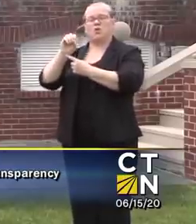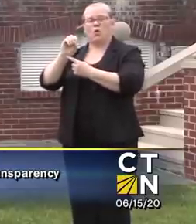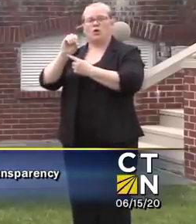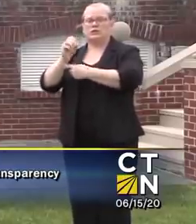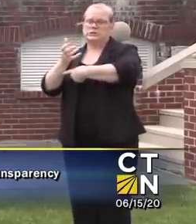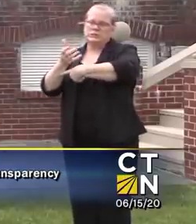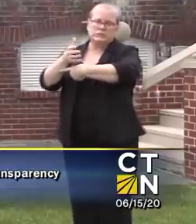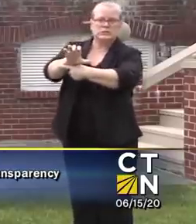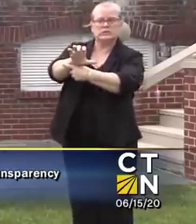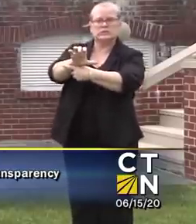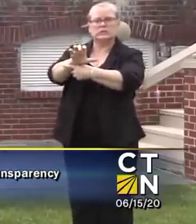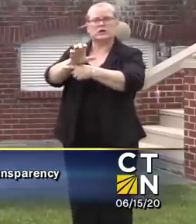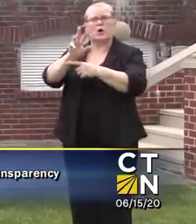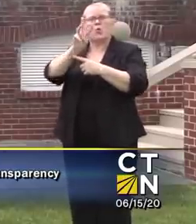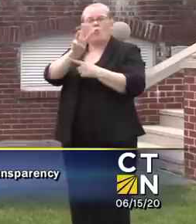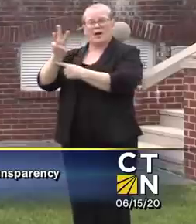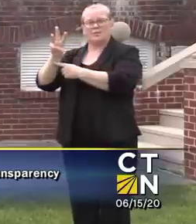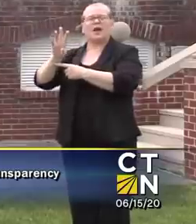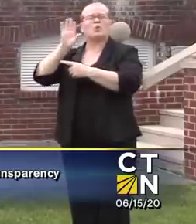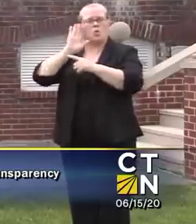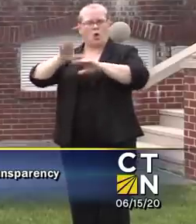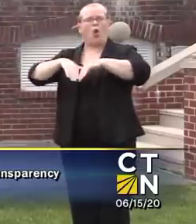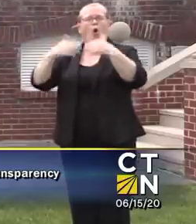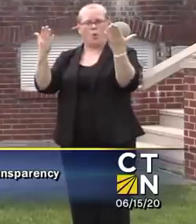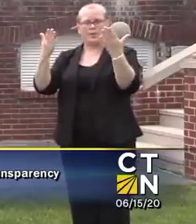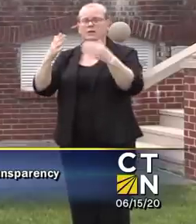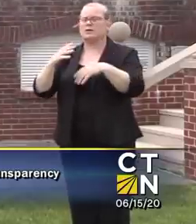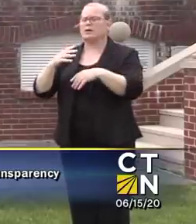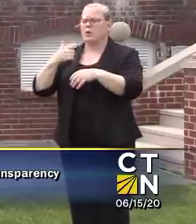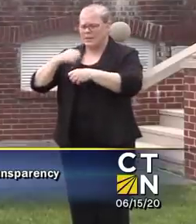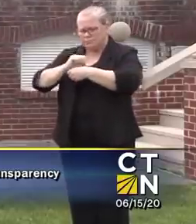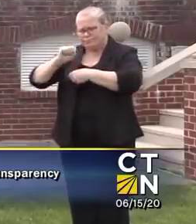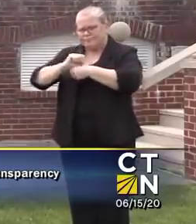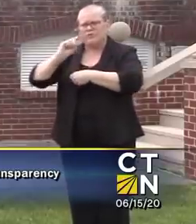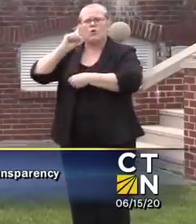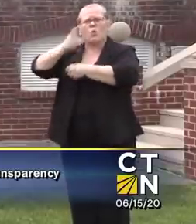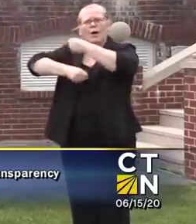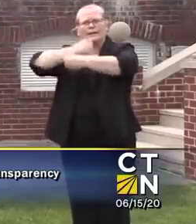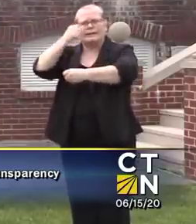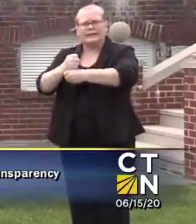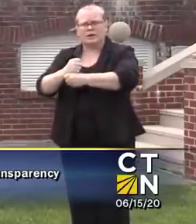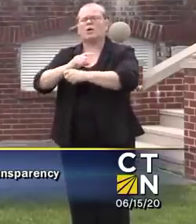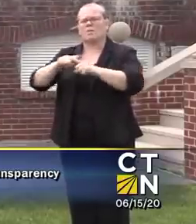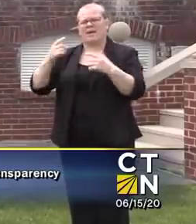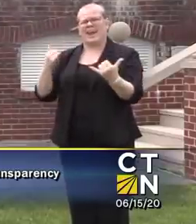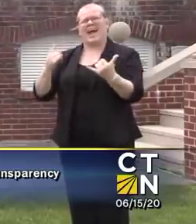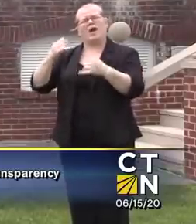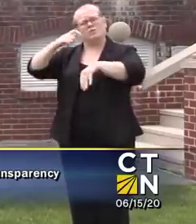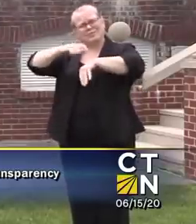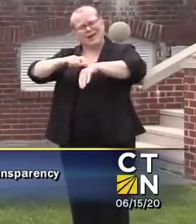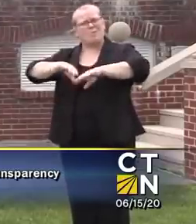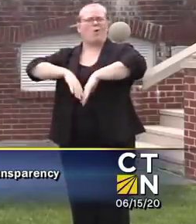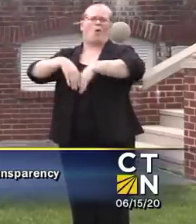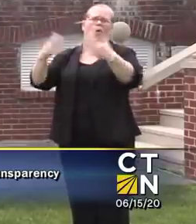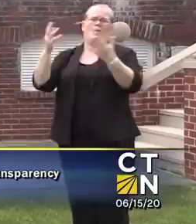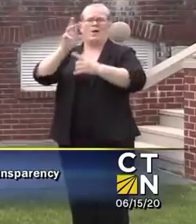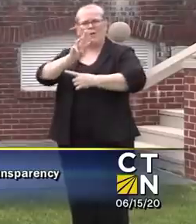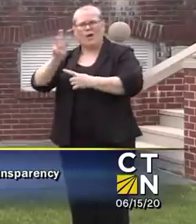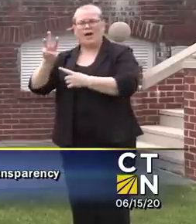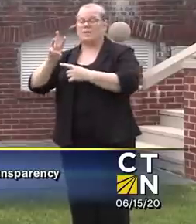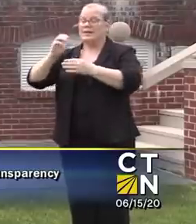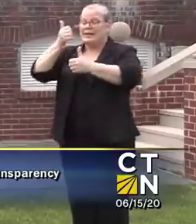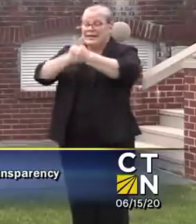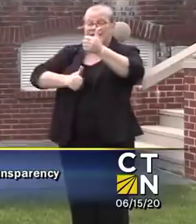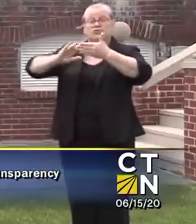is the time to release it. I want you to know town by town, based on gender, based upon race, what our police are